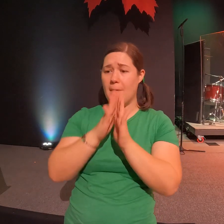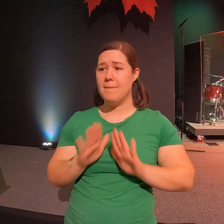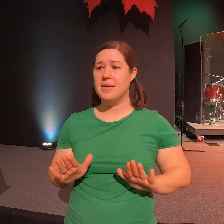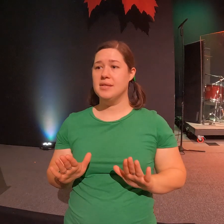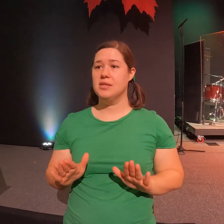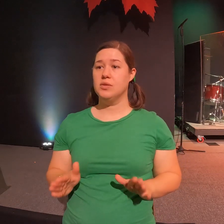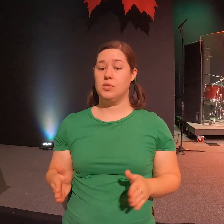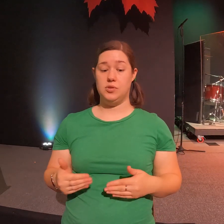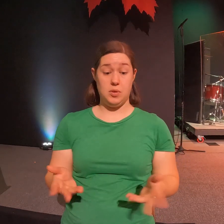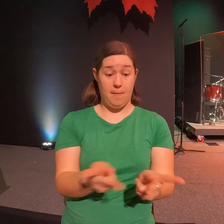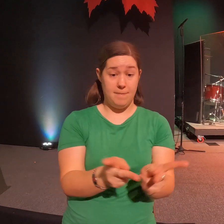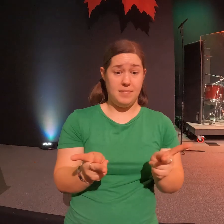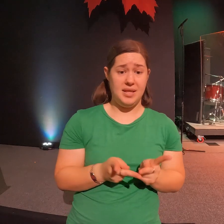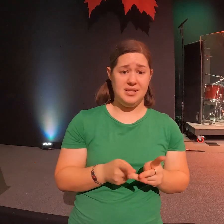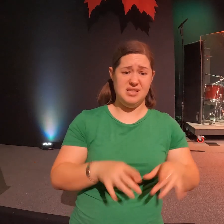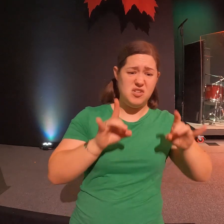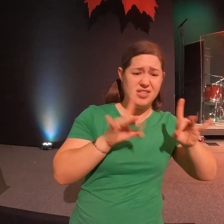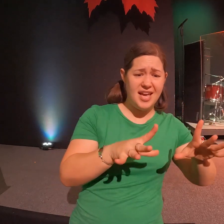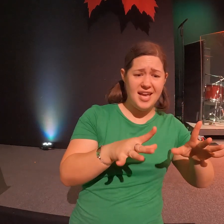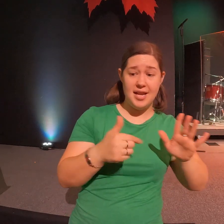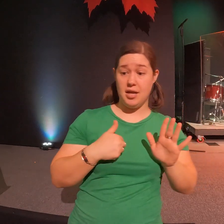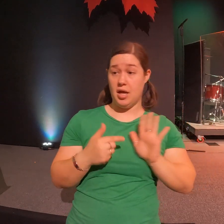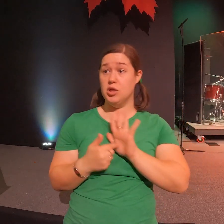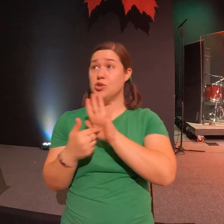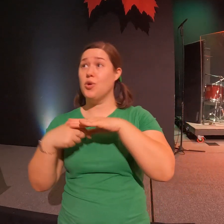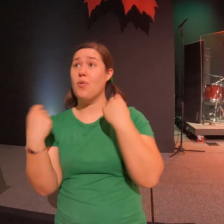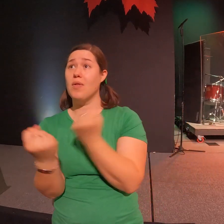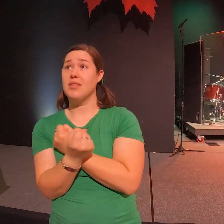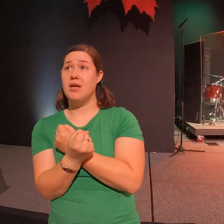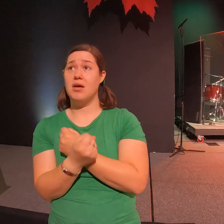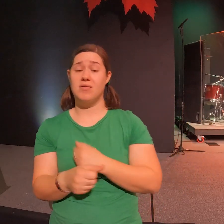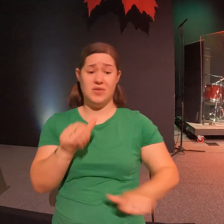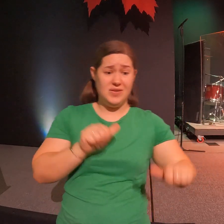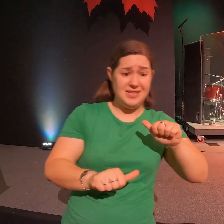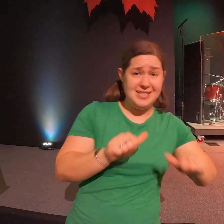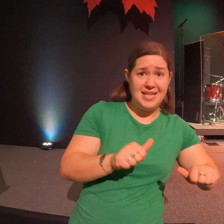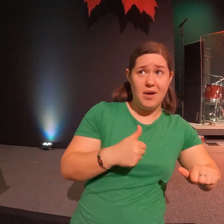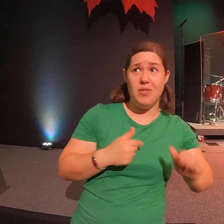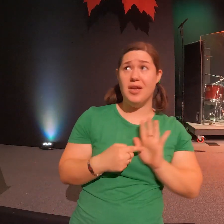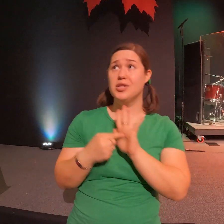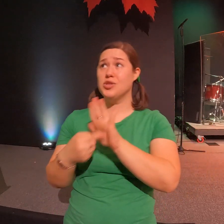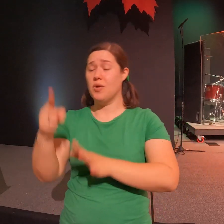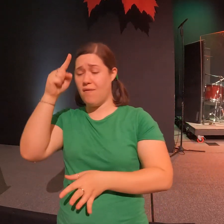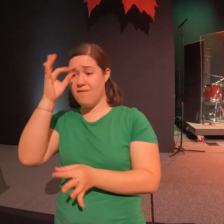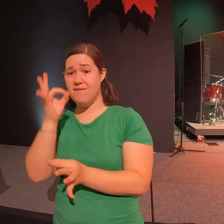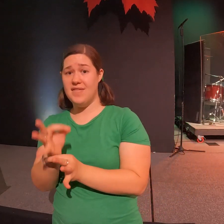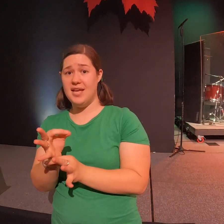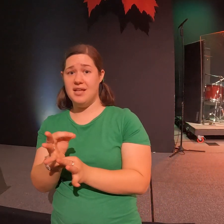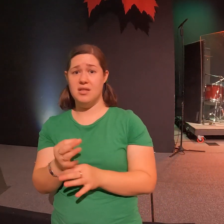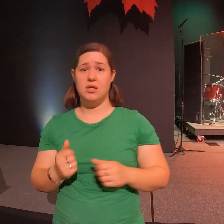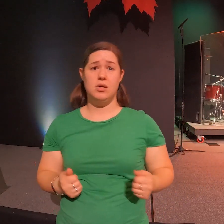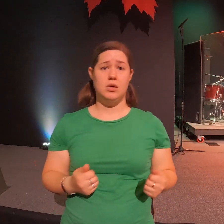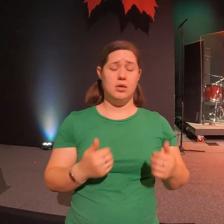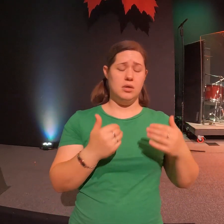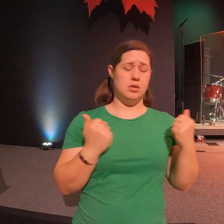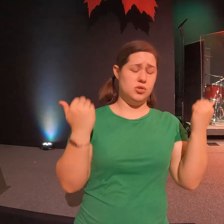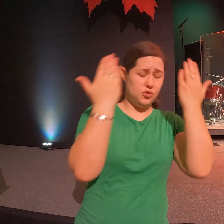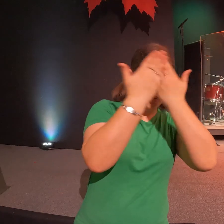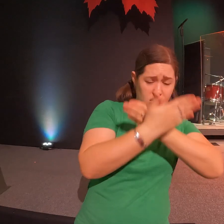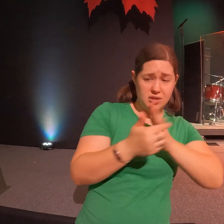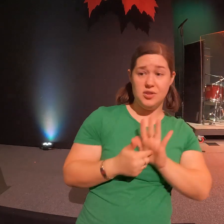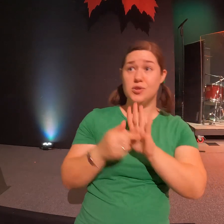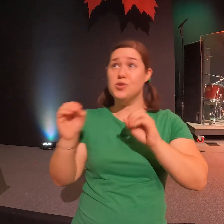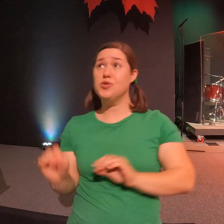Where there is doubt, faith. Where there is despair, hope. Where there is darkness, light. And where there is sadness,